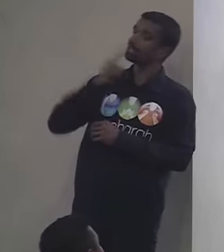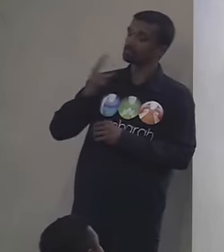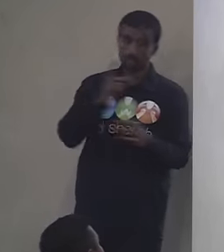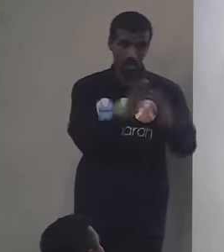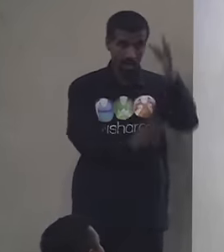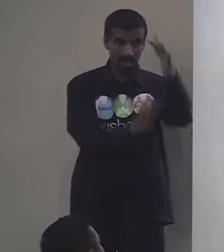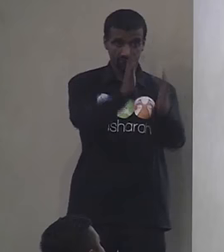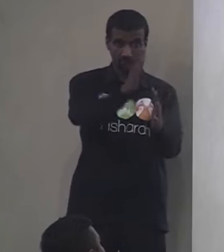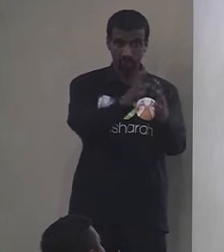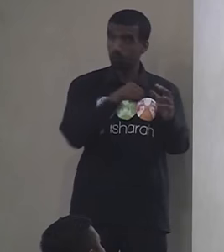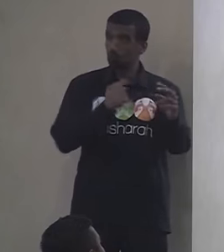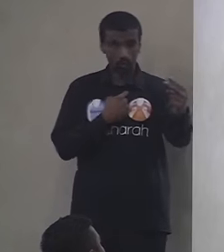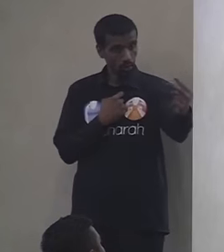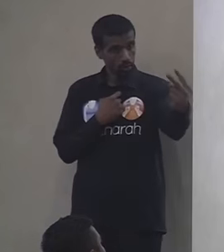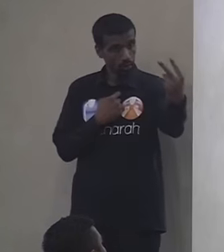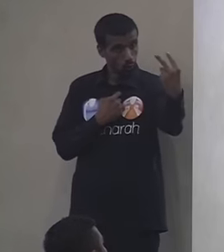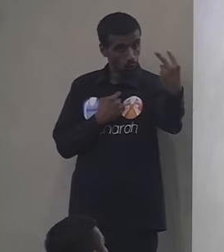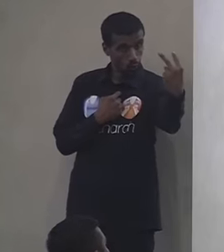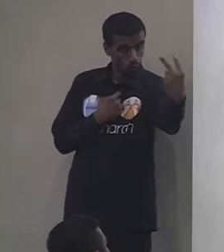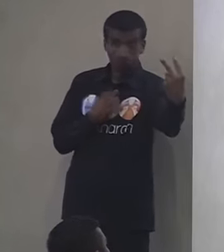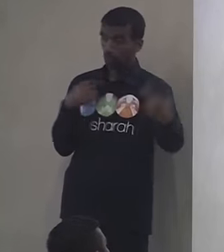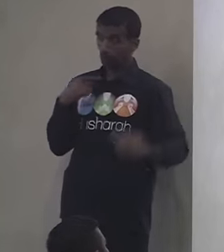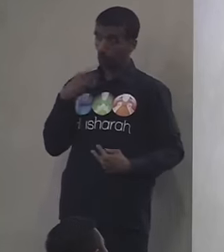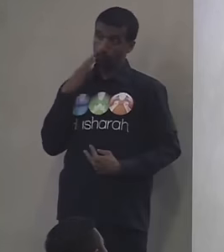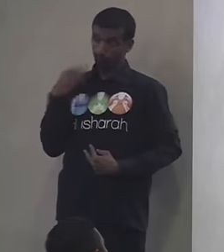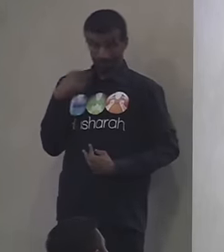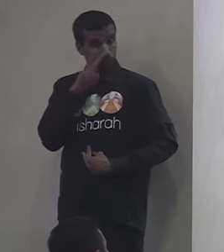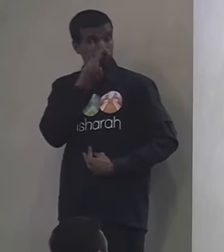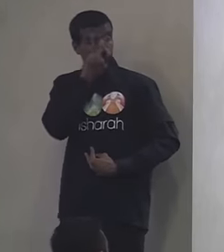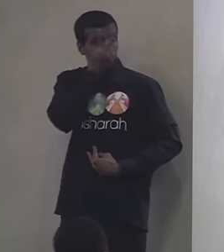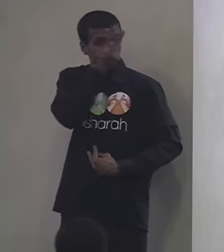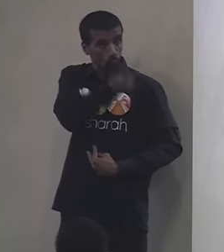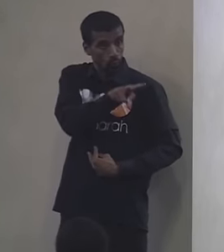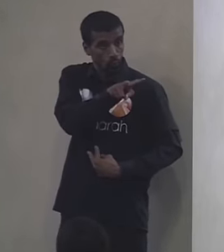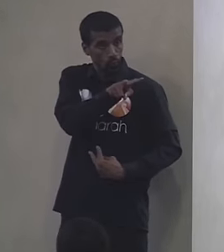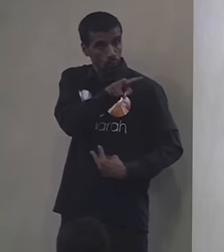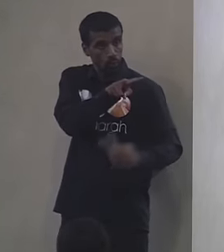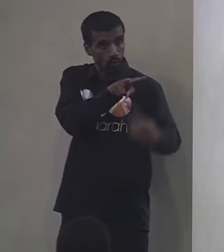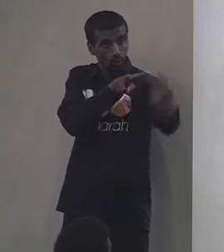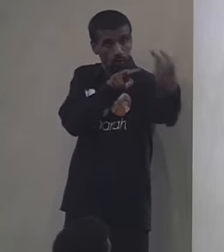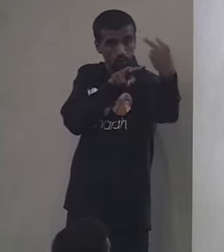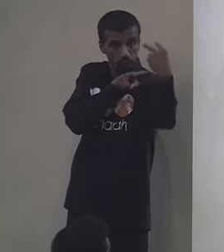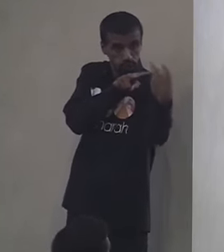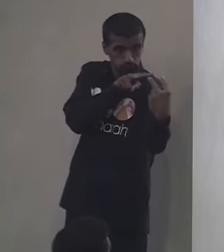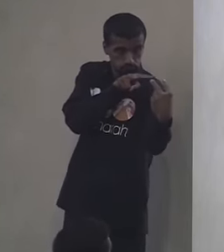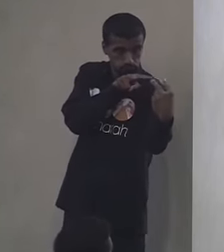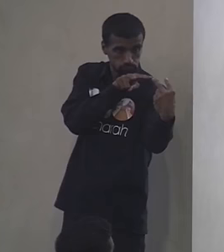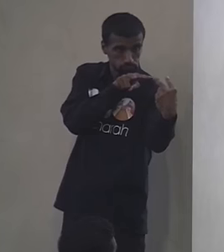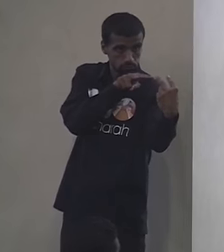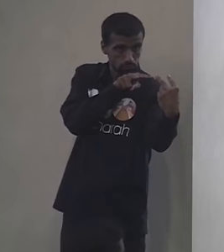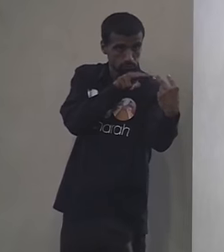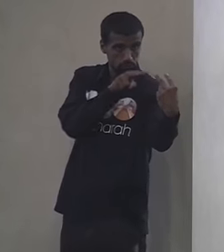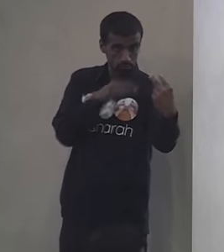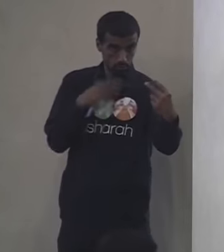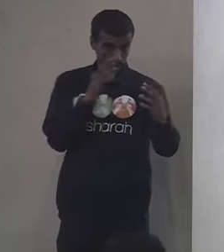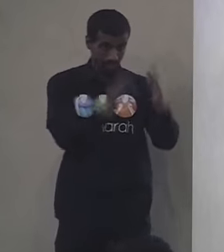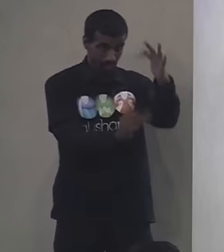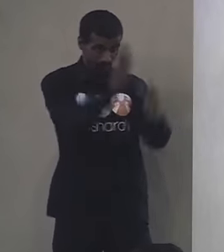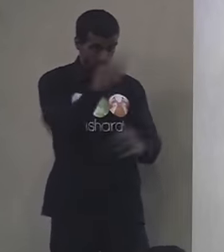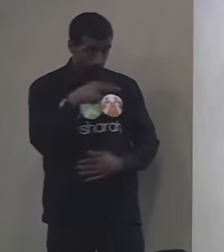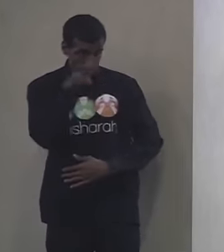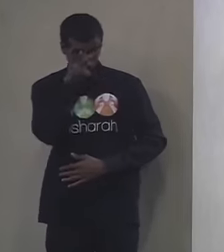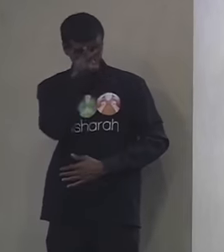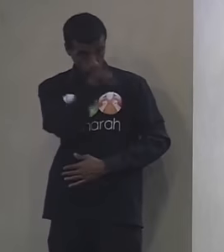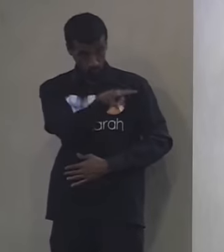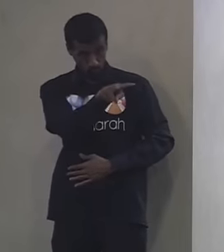at it. They're complete. And by the way, when you're staring at something horrifying, are you distracted? If you're staring at something, like if you saw